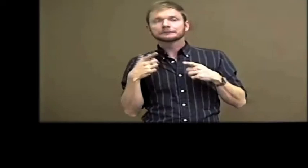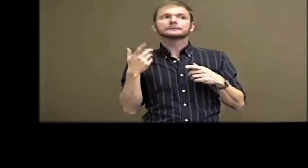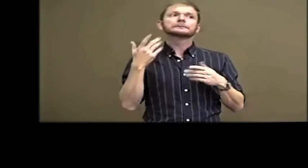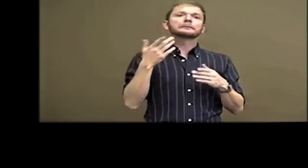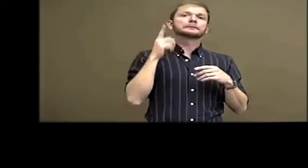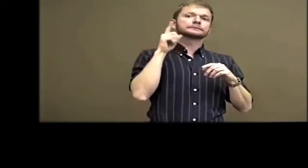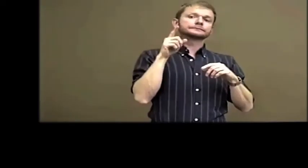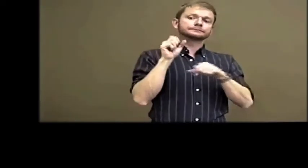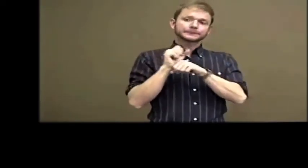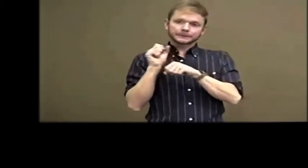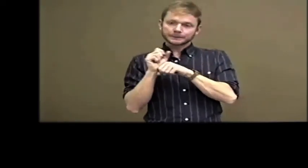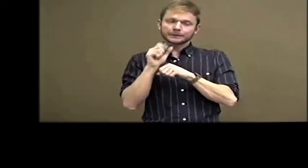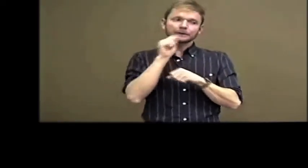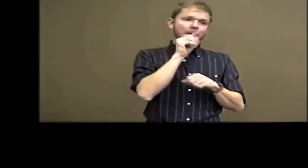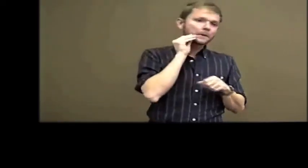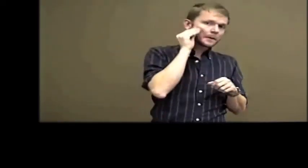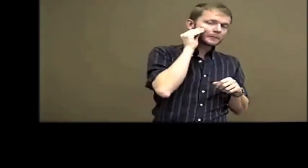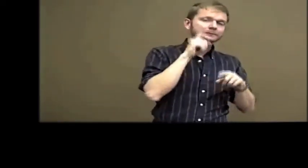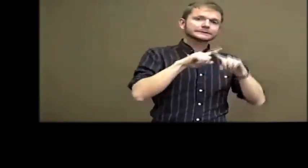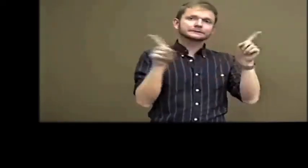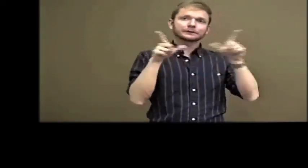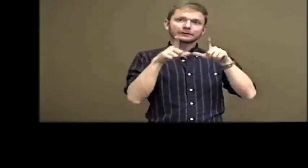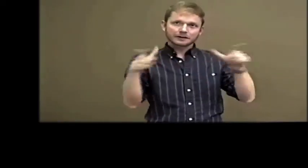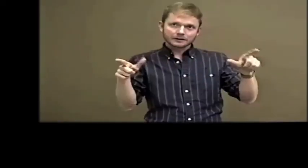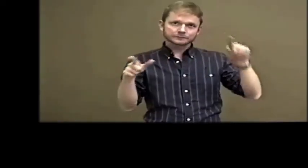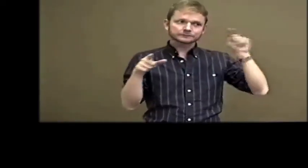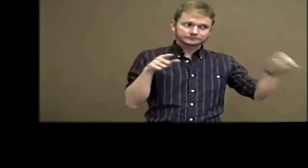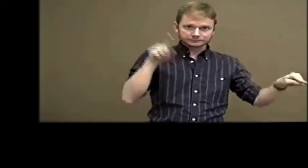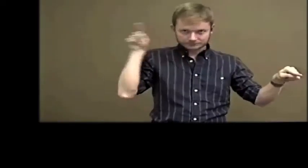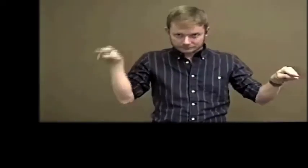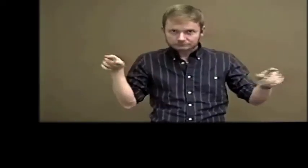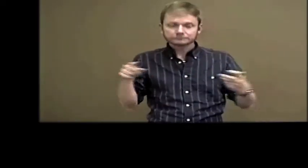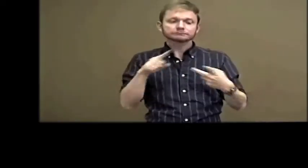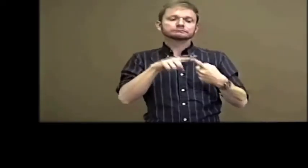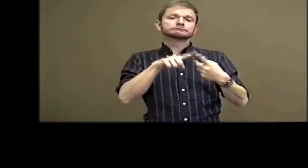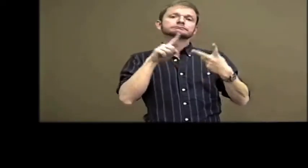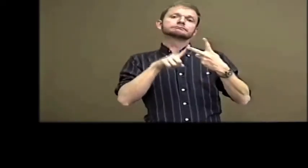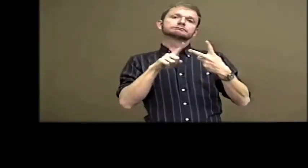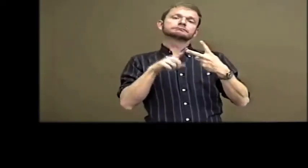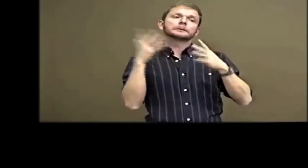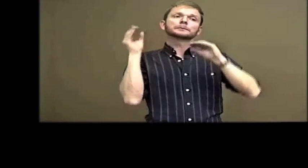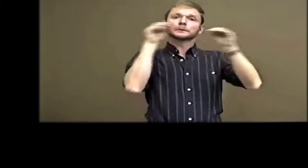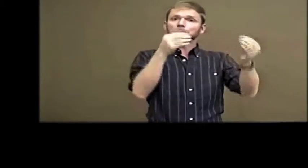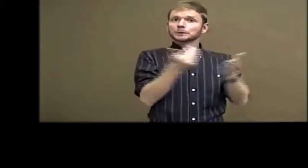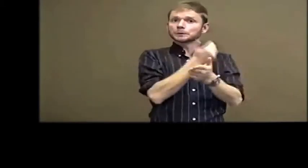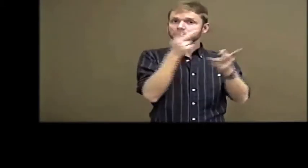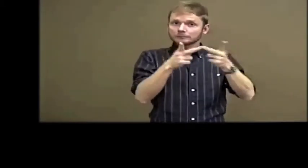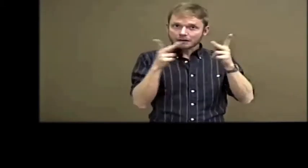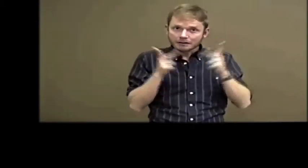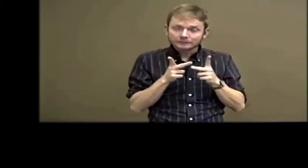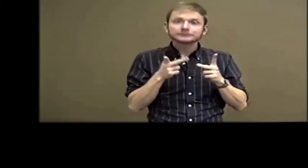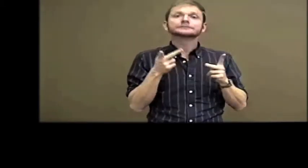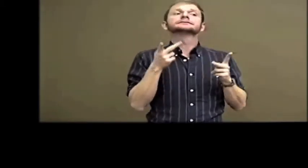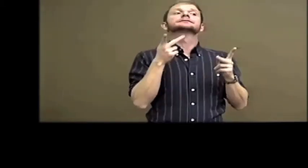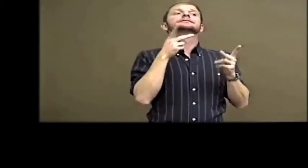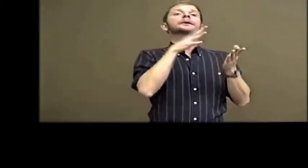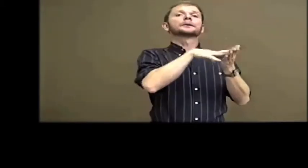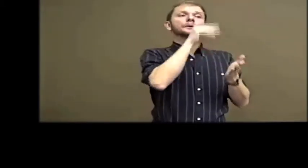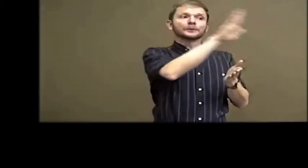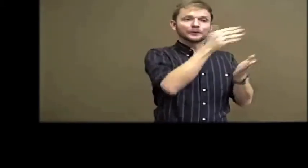place. For example, the language you use at home is not the language you would use in another place. A second example would be if you move to a new